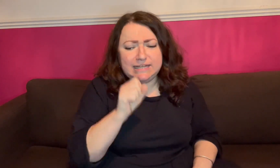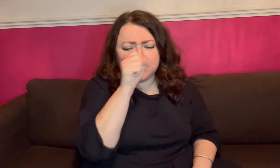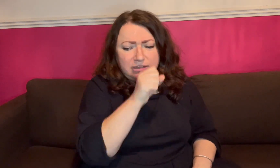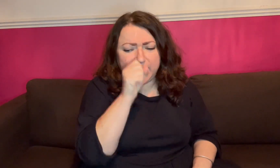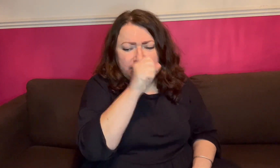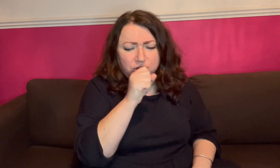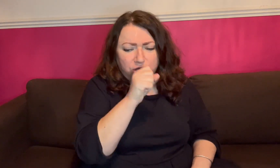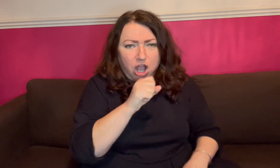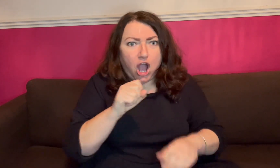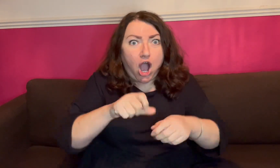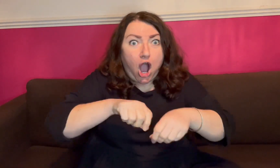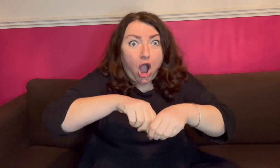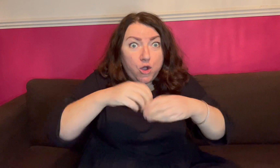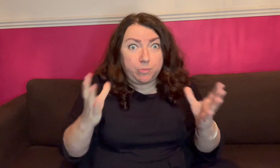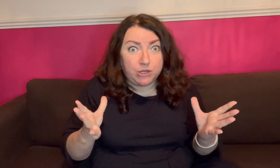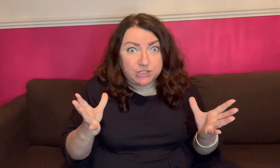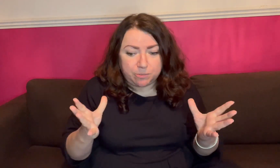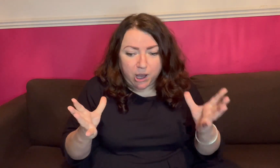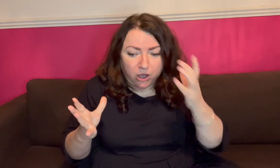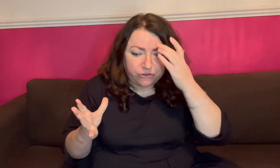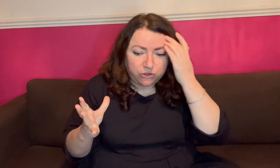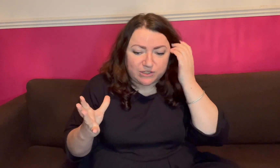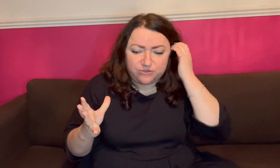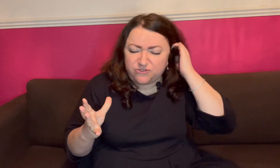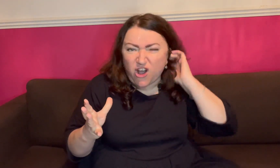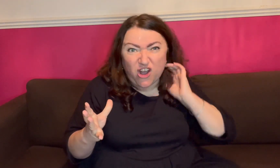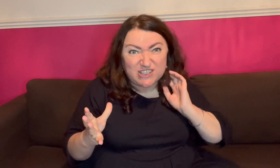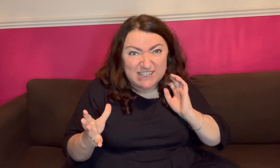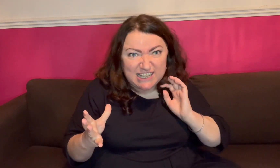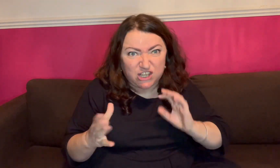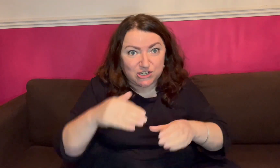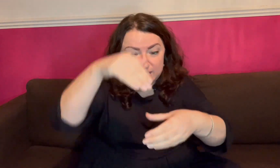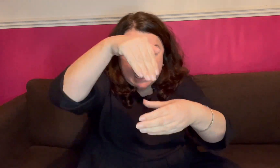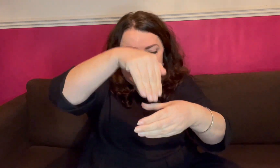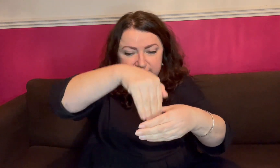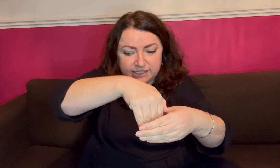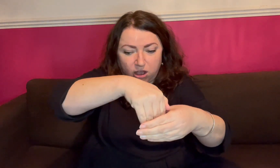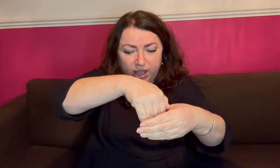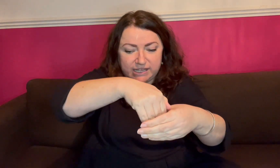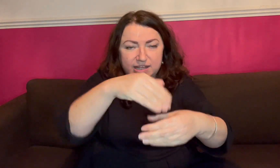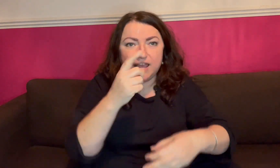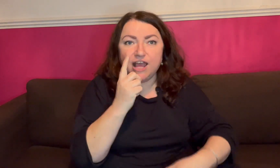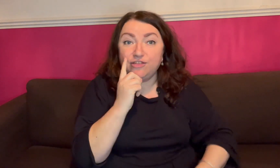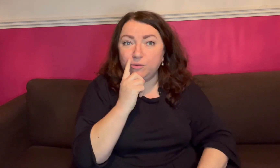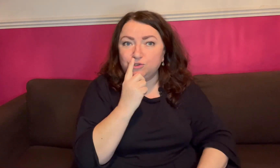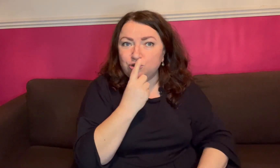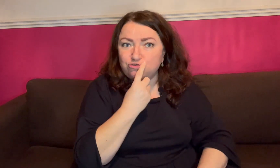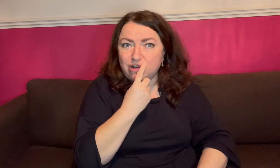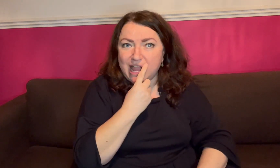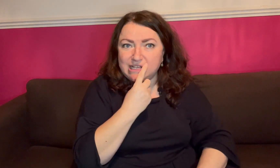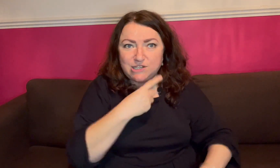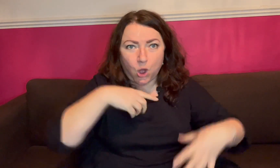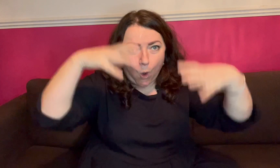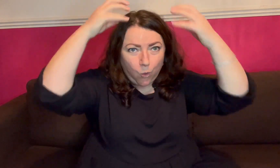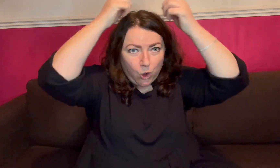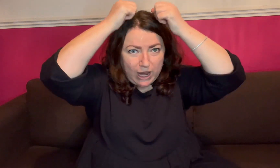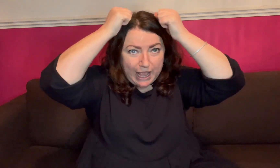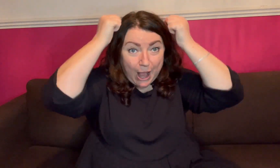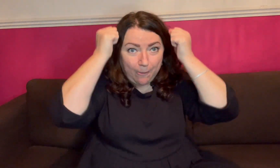Little Hedgehog opened the parcel as fast as he could, and inside there was a red woolly